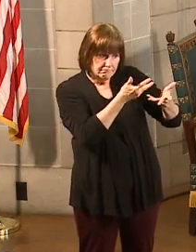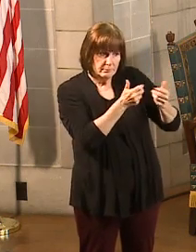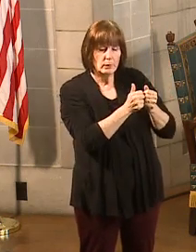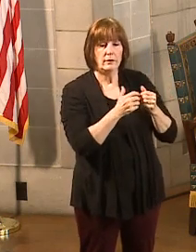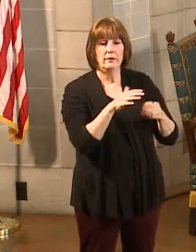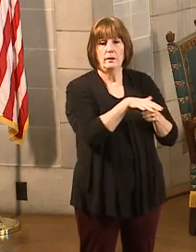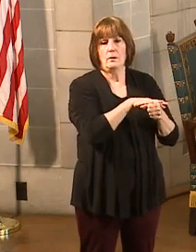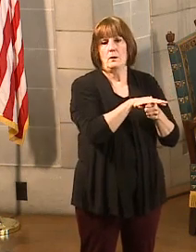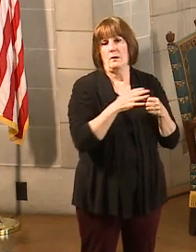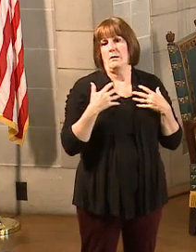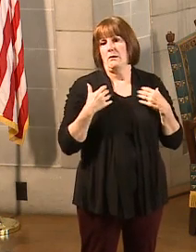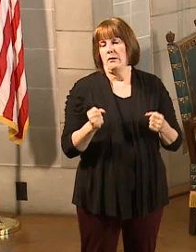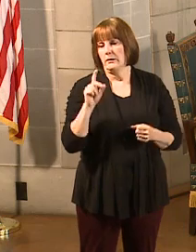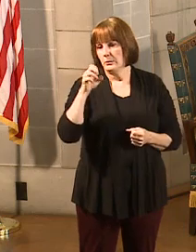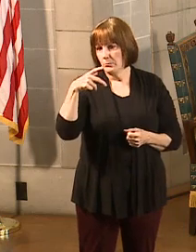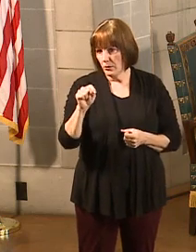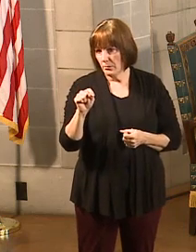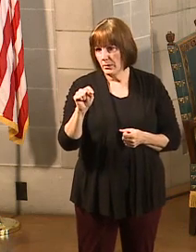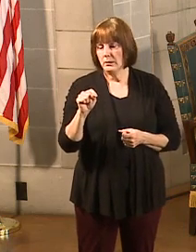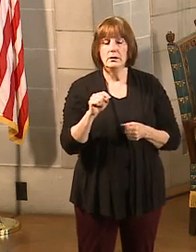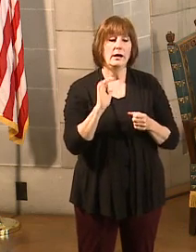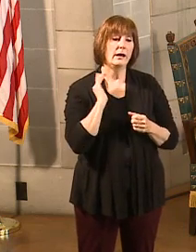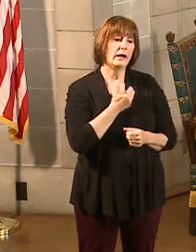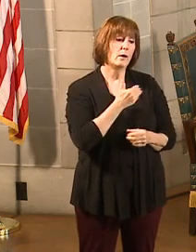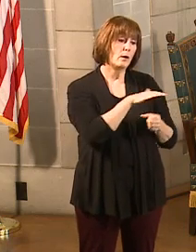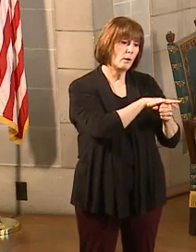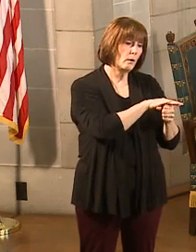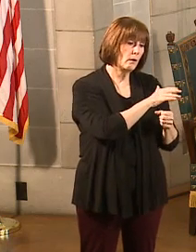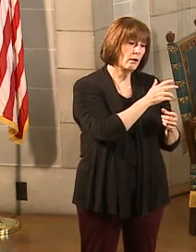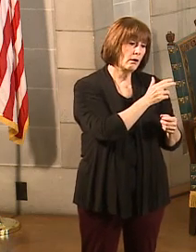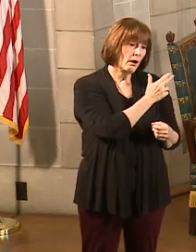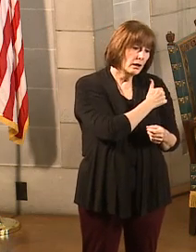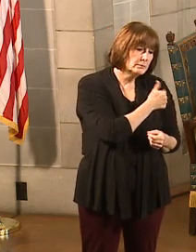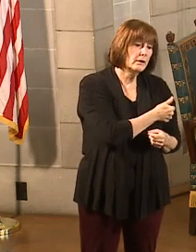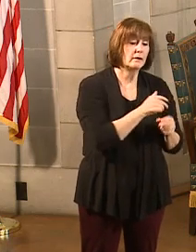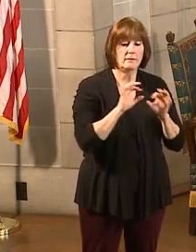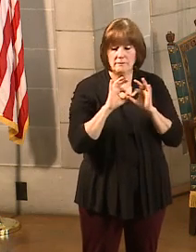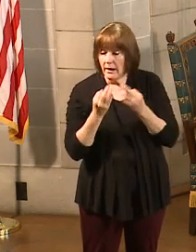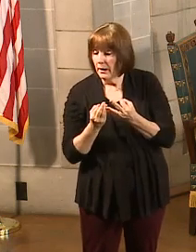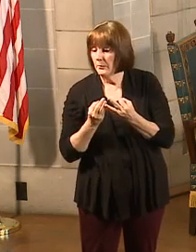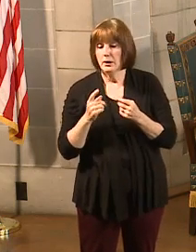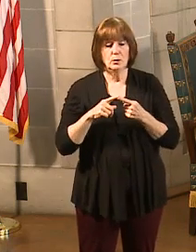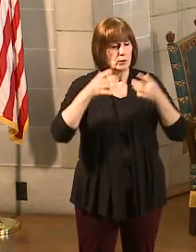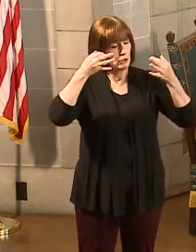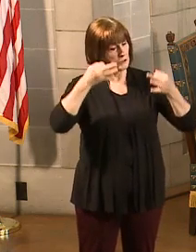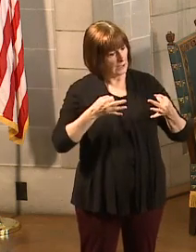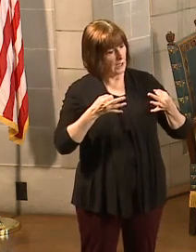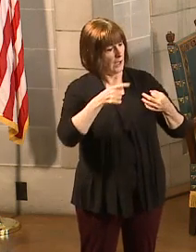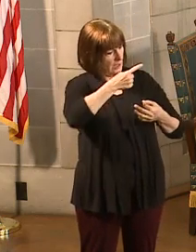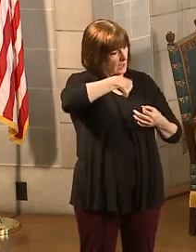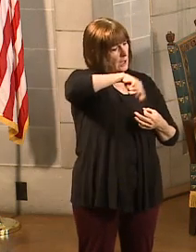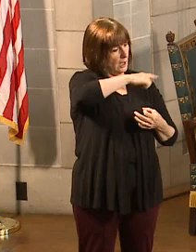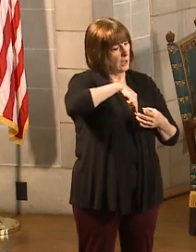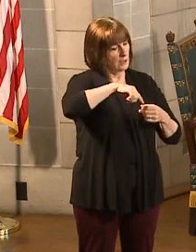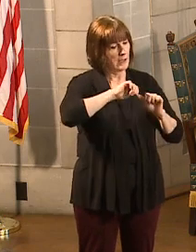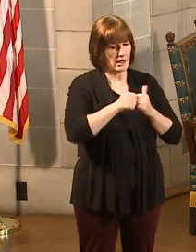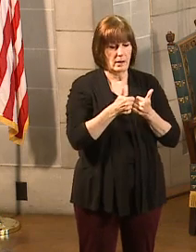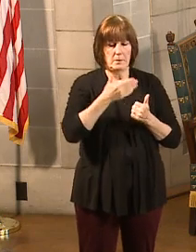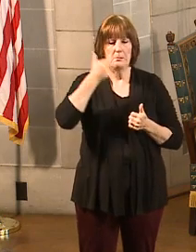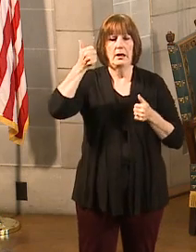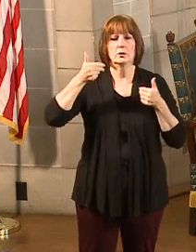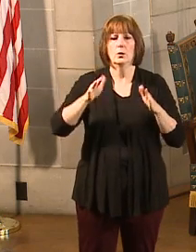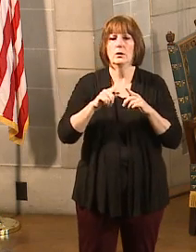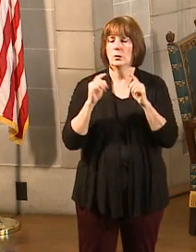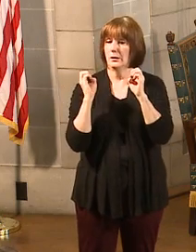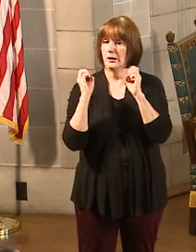departments, officials from local hospitals, and our families to determine the course of action that allows us to fulfill our ultimate goals of educating